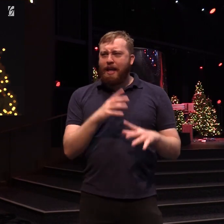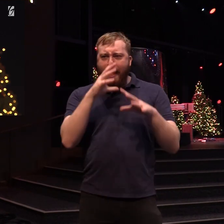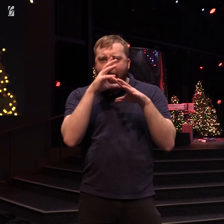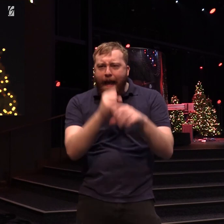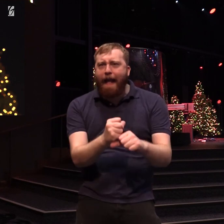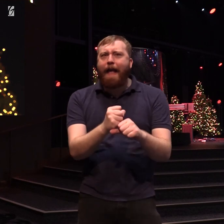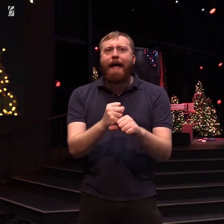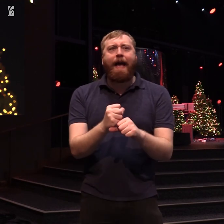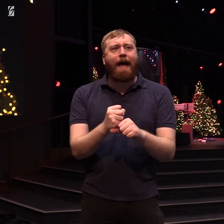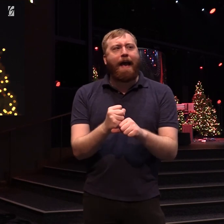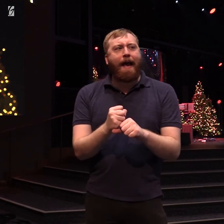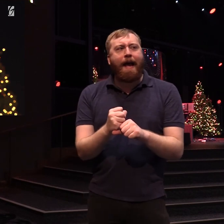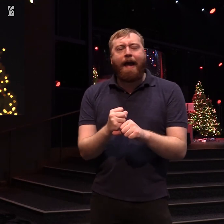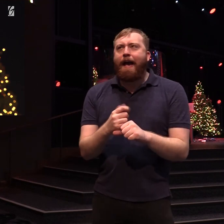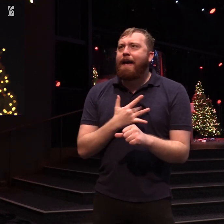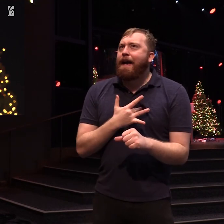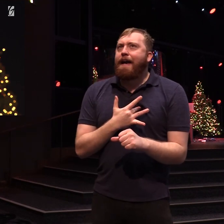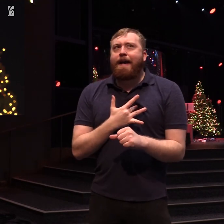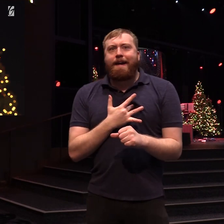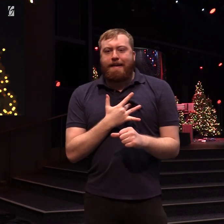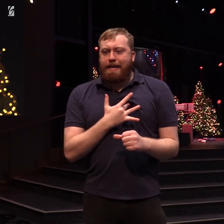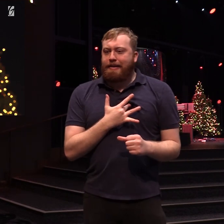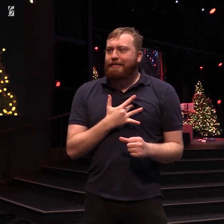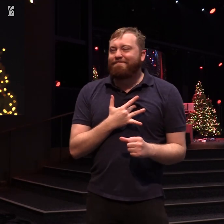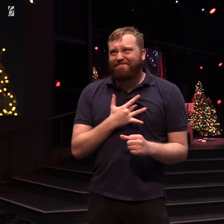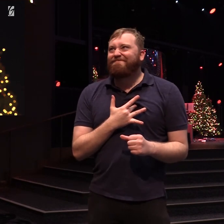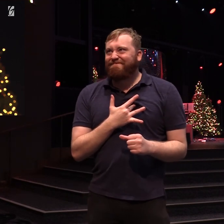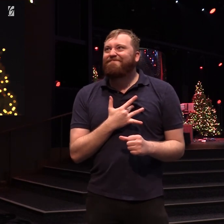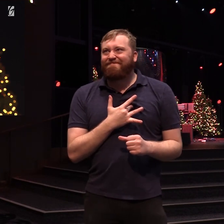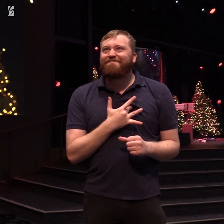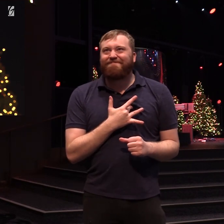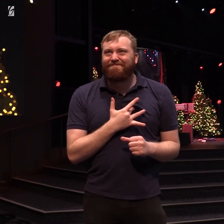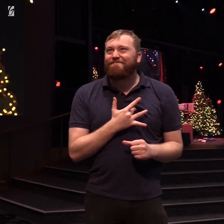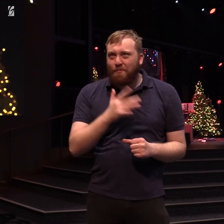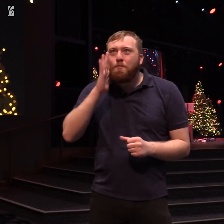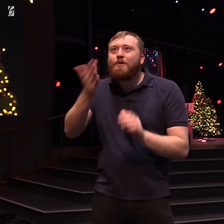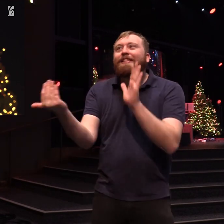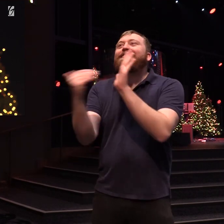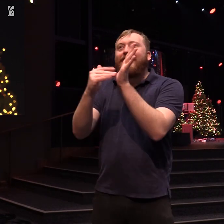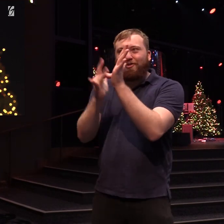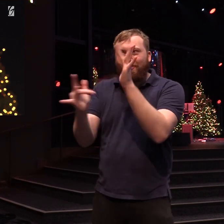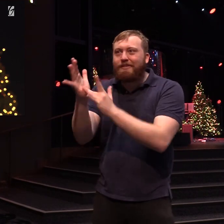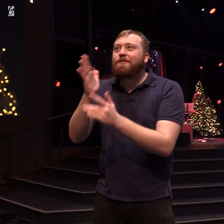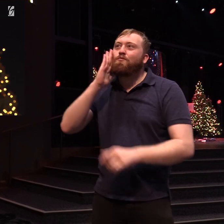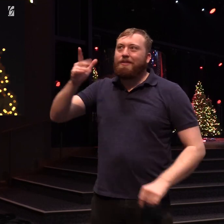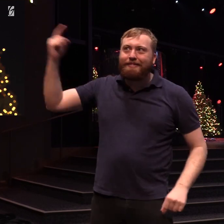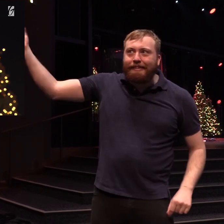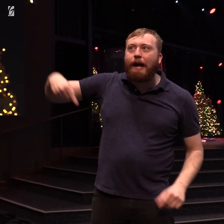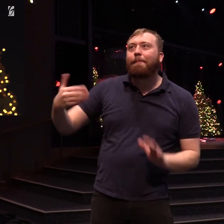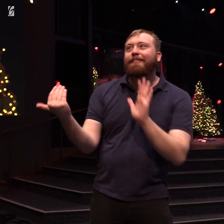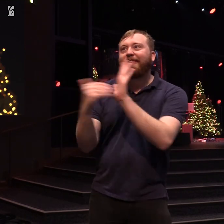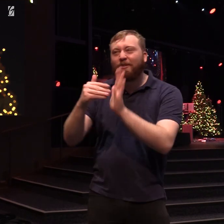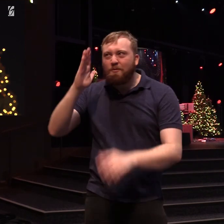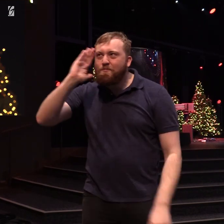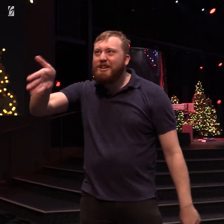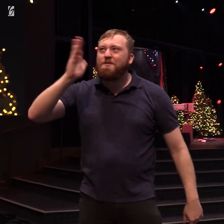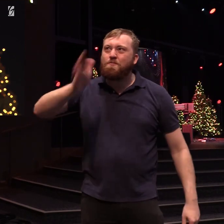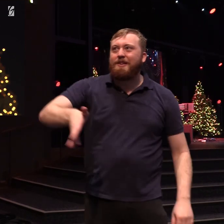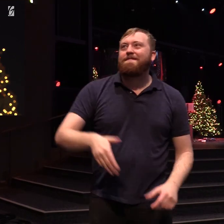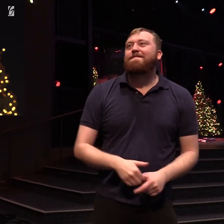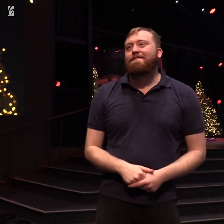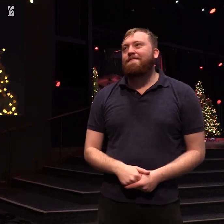It whispers in our hearts and says, oh, he's going to do it again. He's going to do it